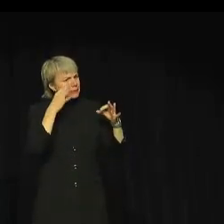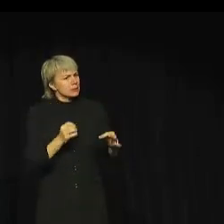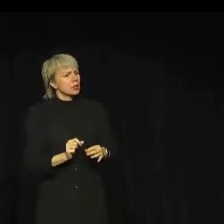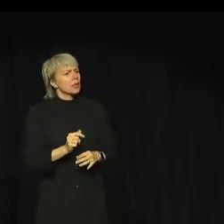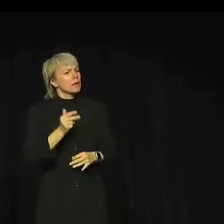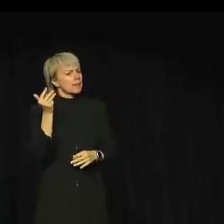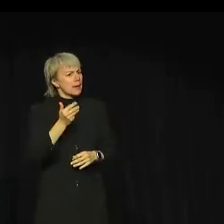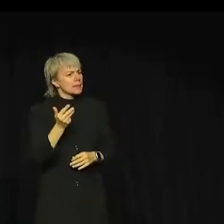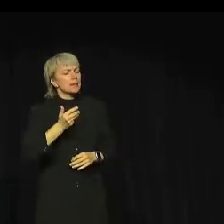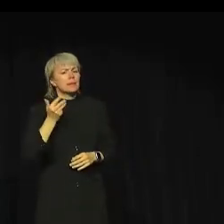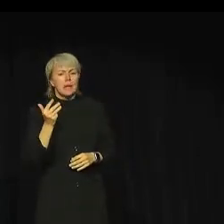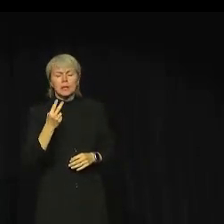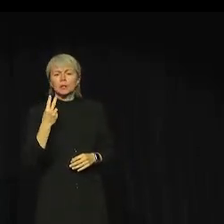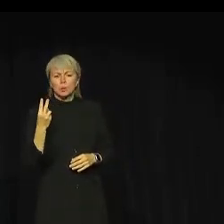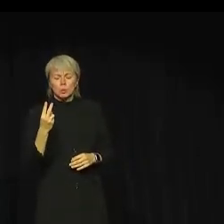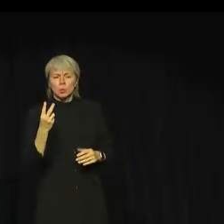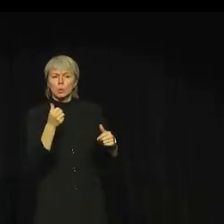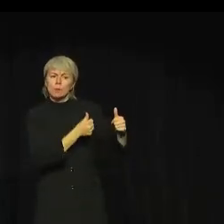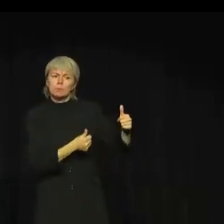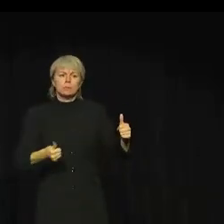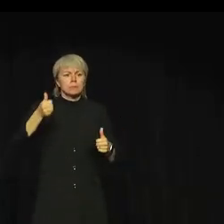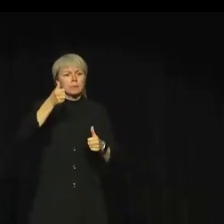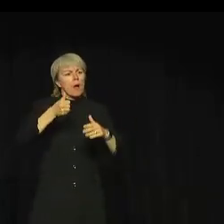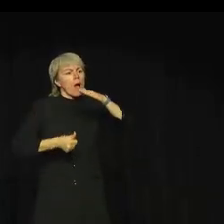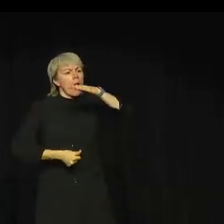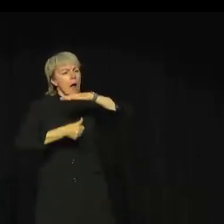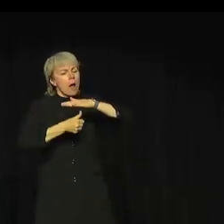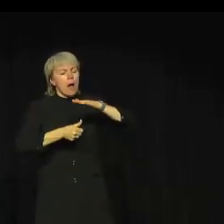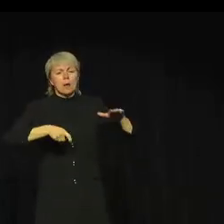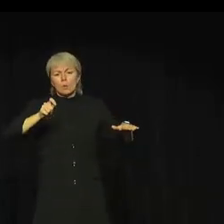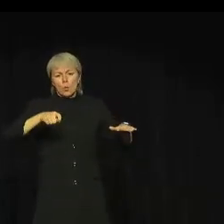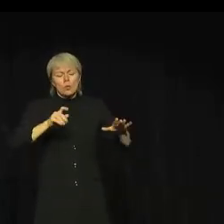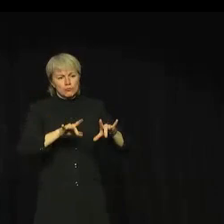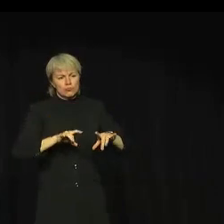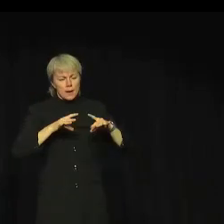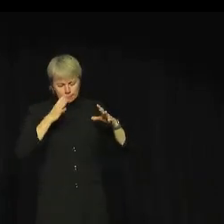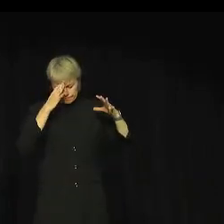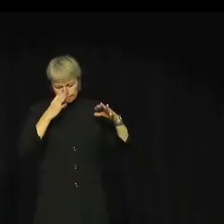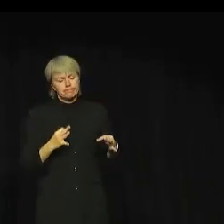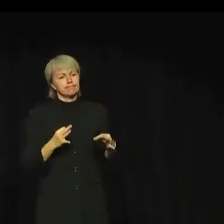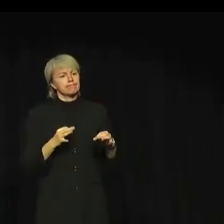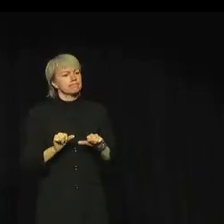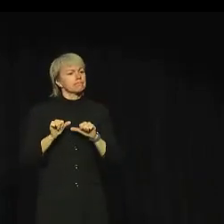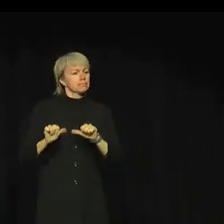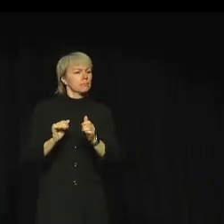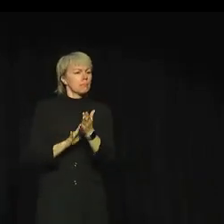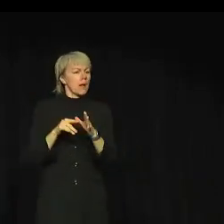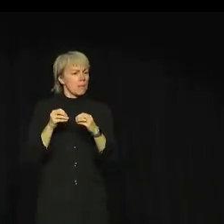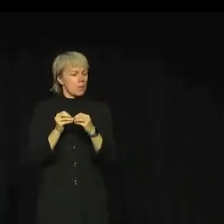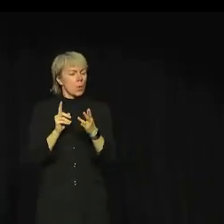of the High Court of Australia, the High Court, by a majority of